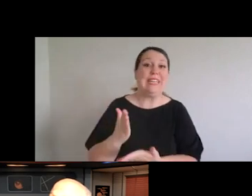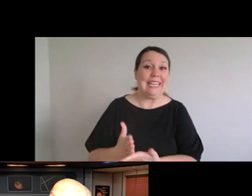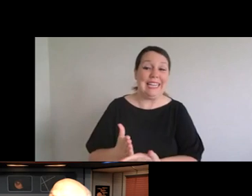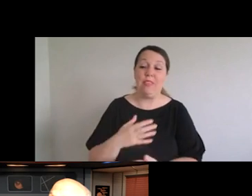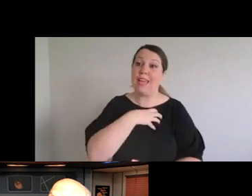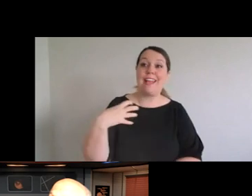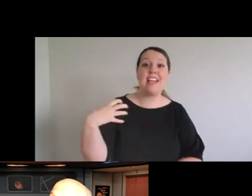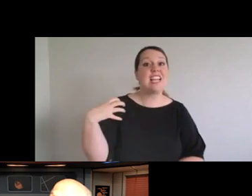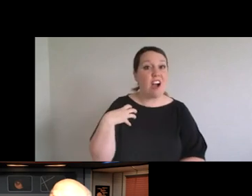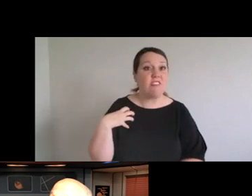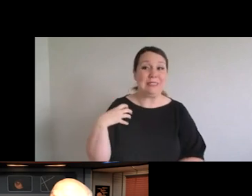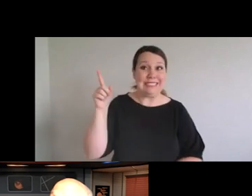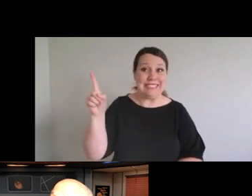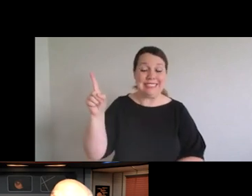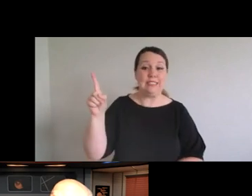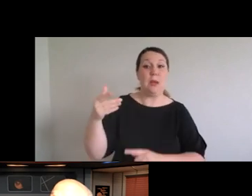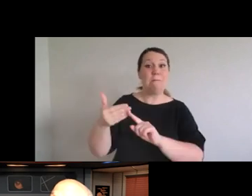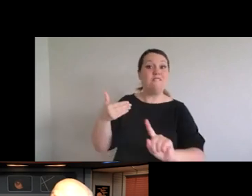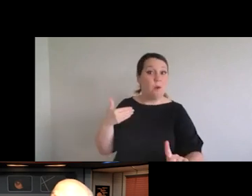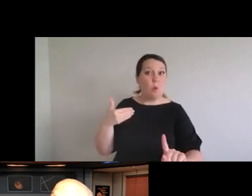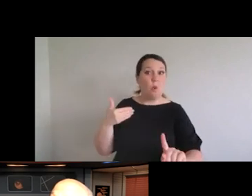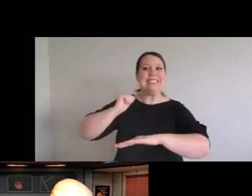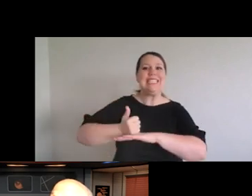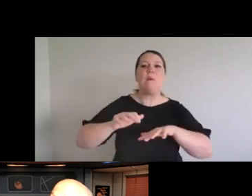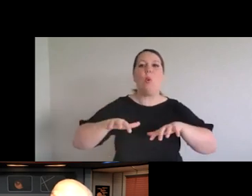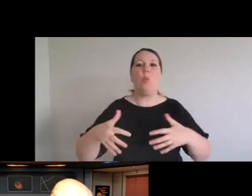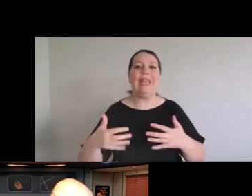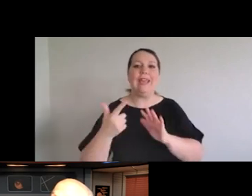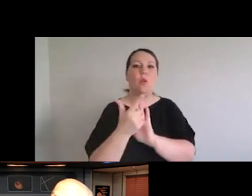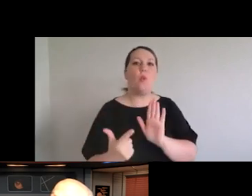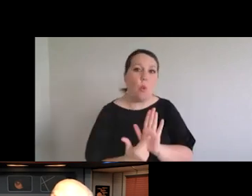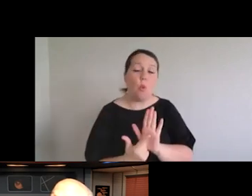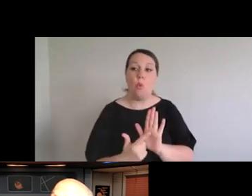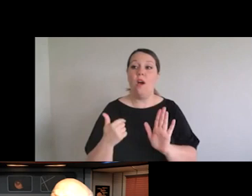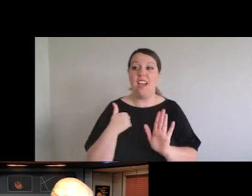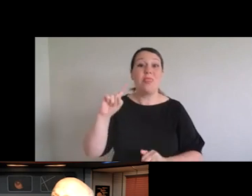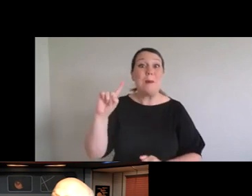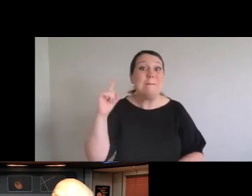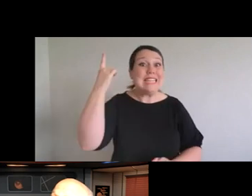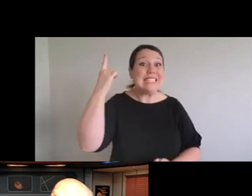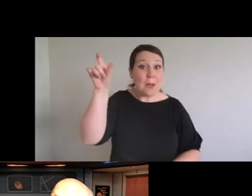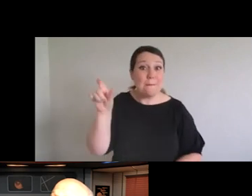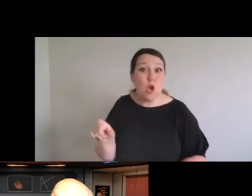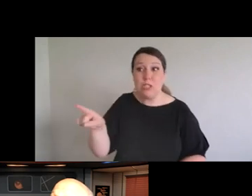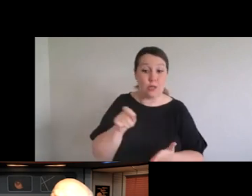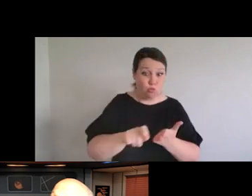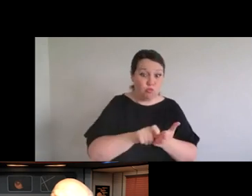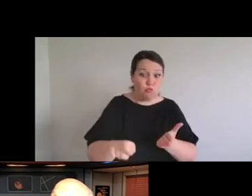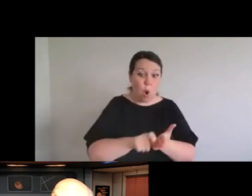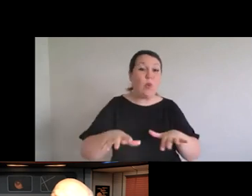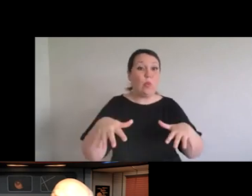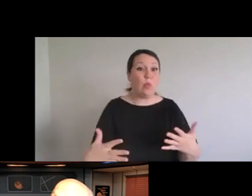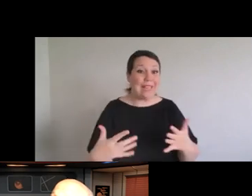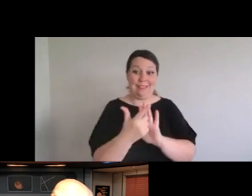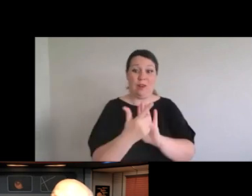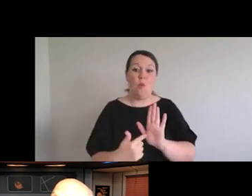that it was too weak. Even the minister who wrote this weak law was later to come before our own legislature